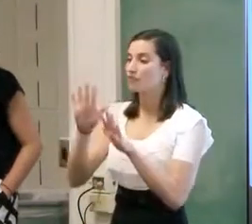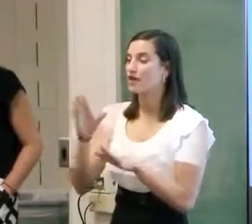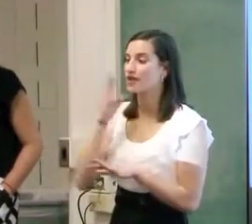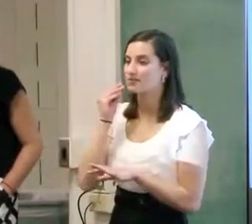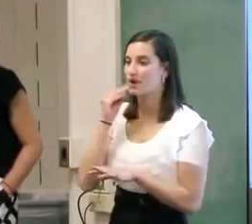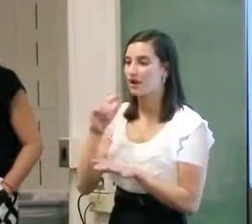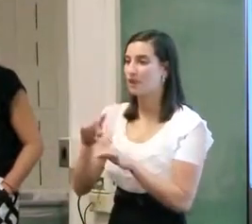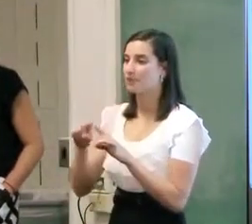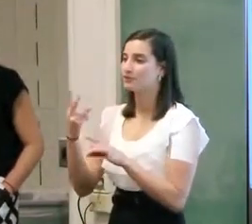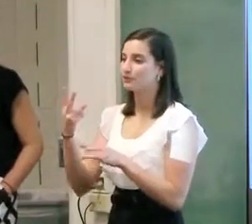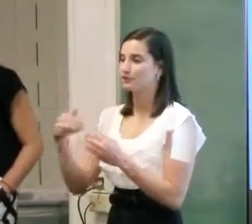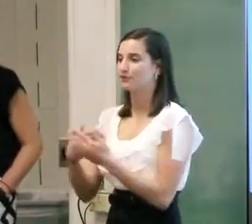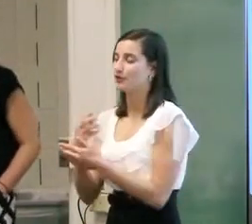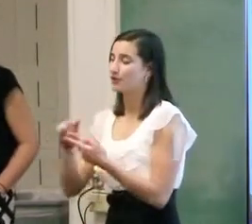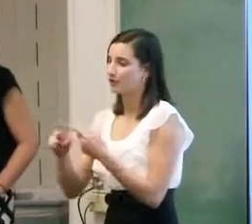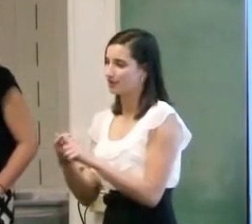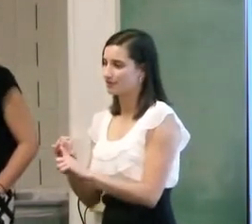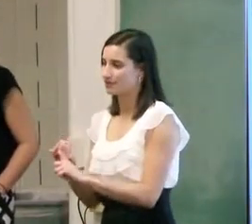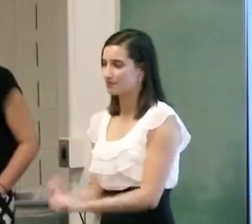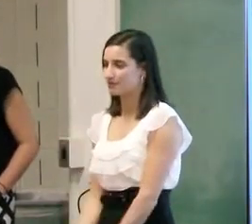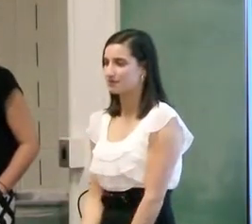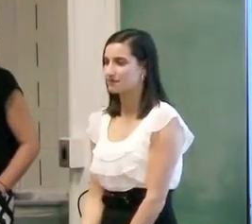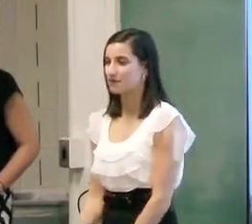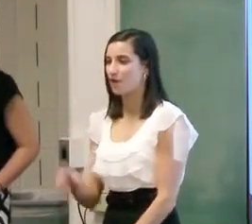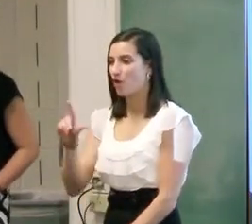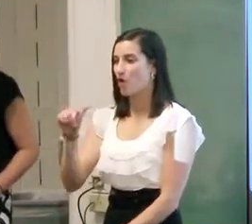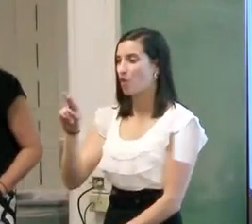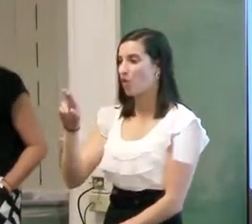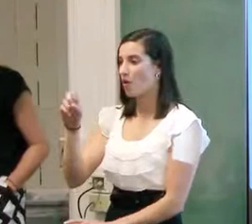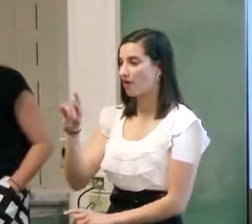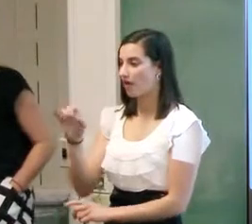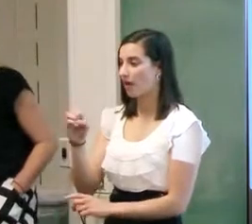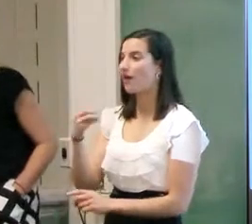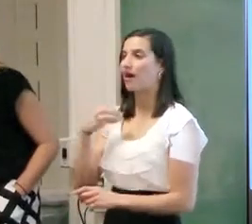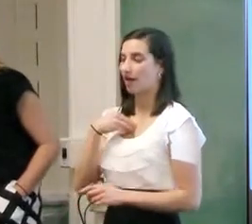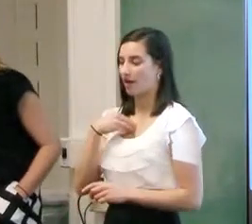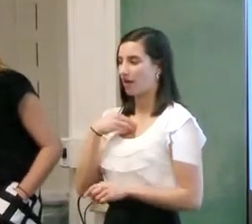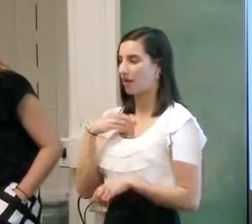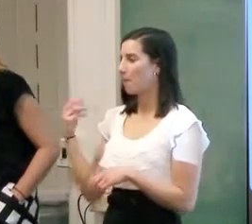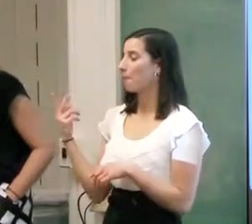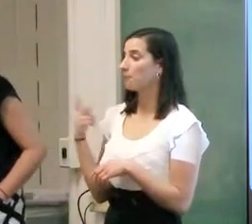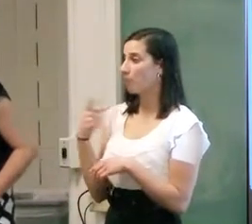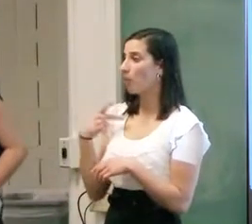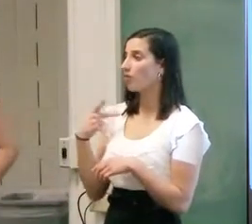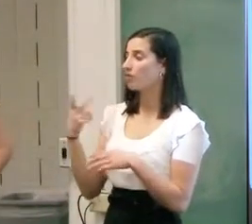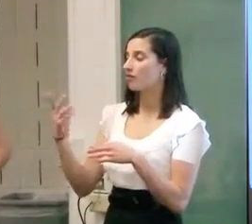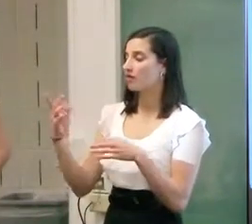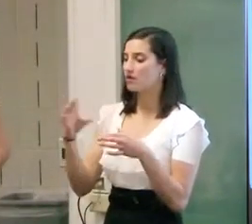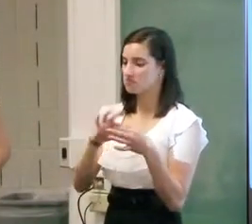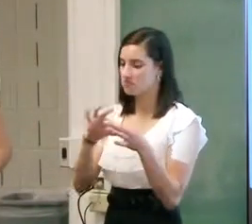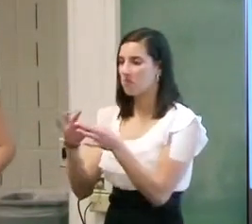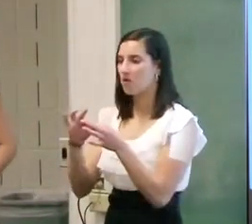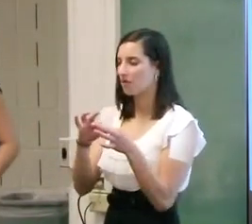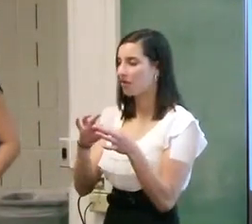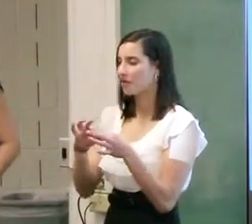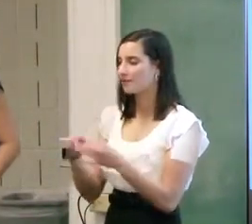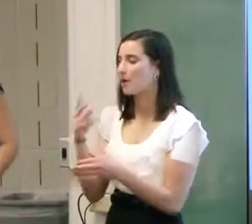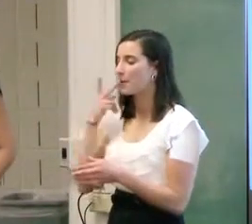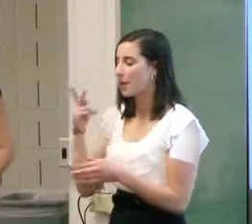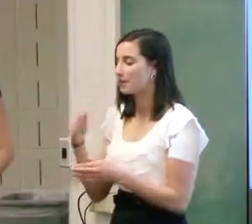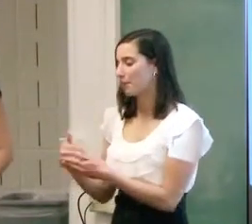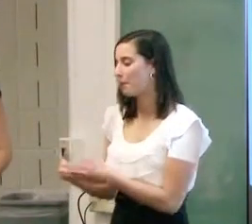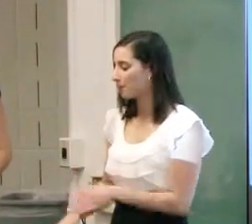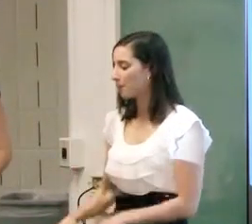but I also have 2 new friends out of it. Laurette and I have stayed in touch, and I look forward to watching our baby girl grow.